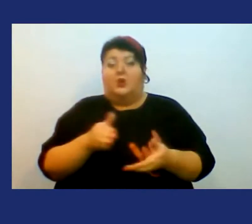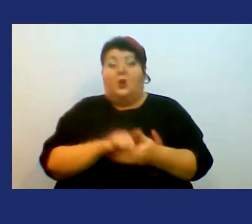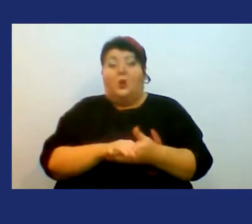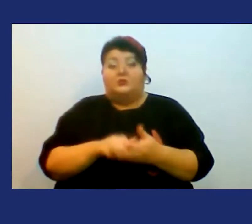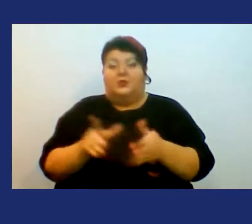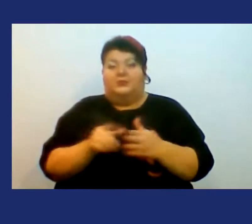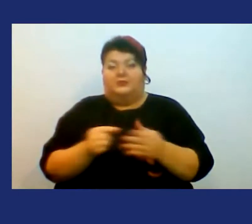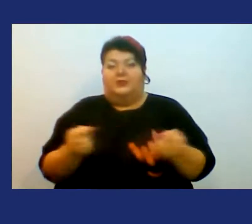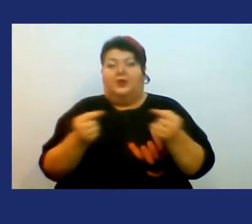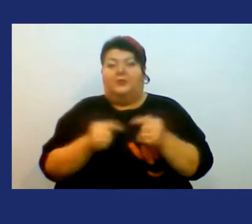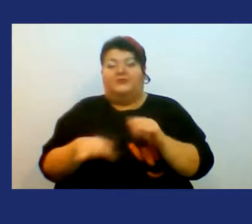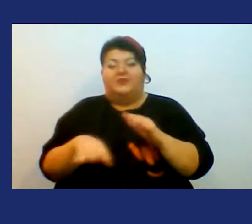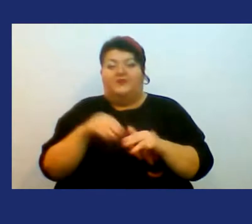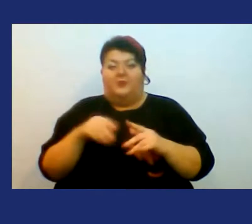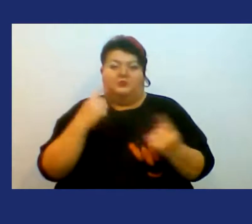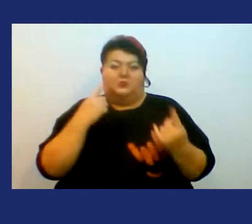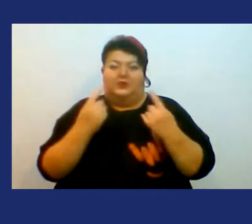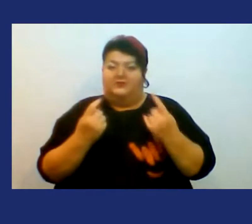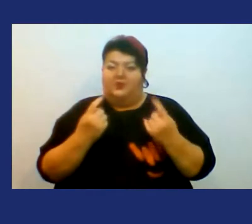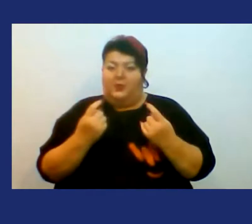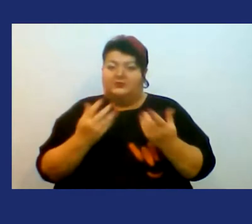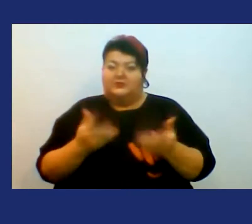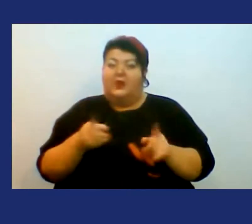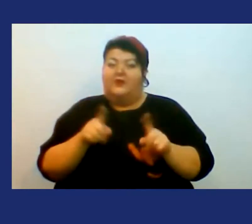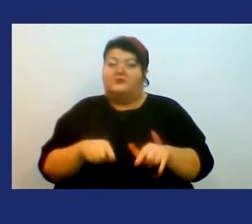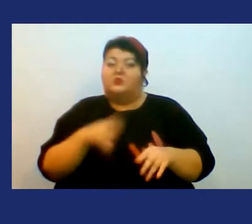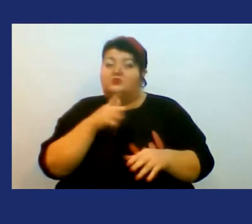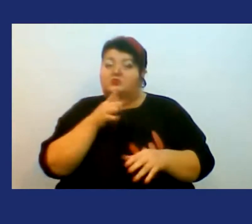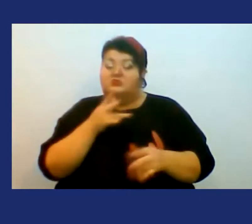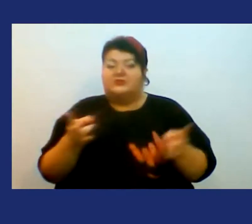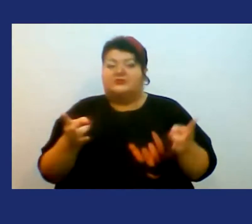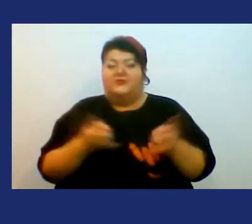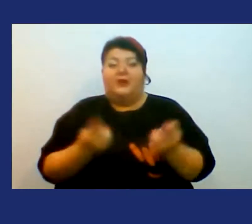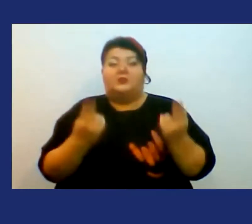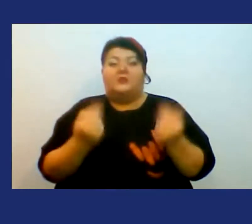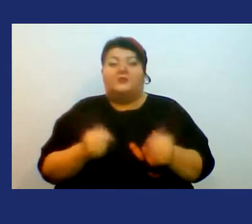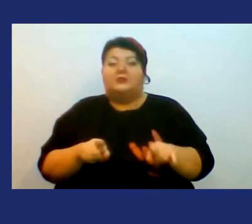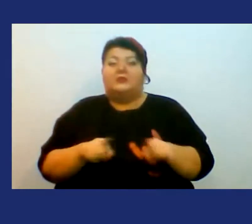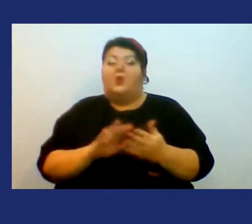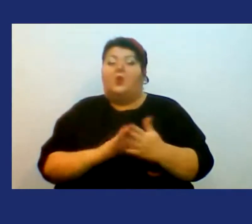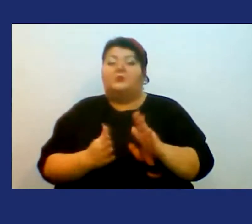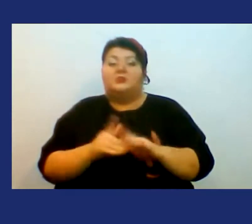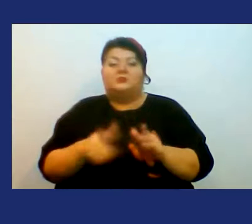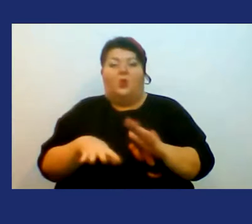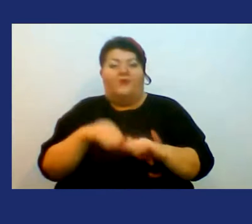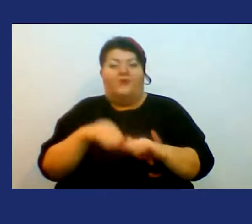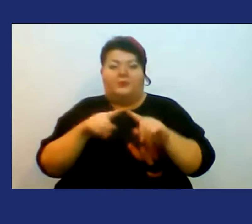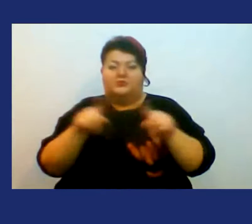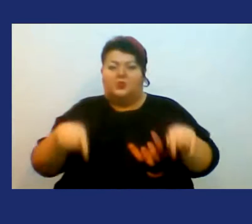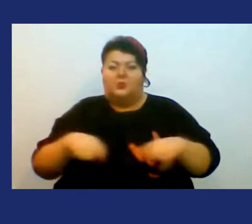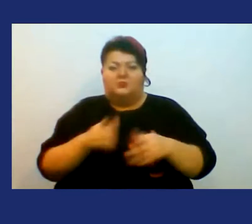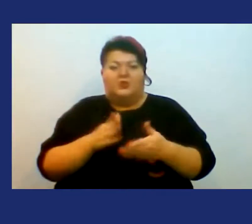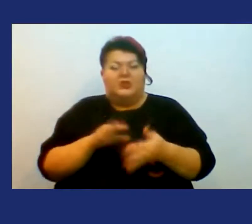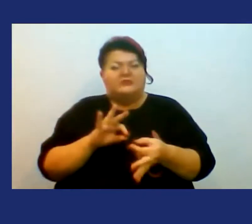So even on the polling station, the voters had the ability to learn some electoral